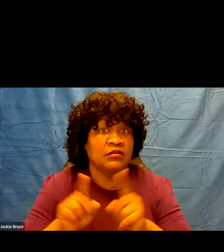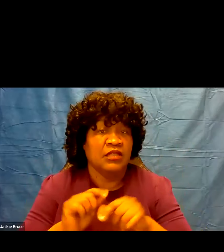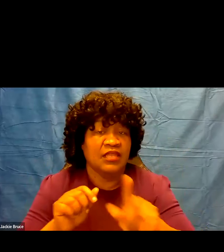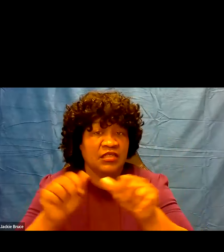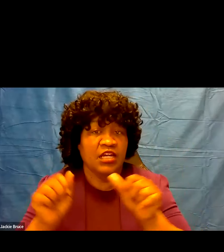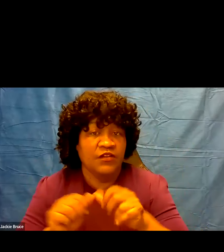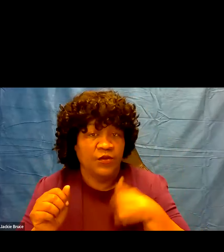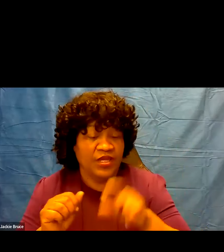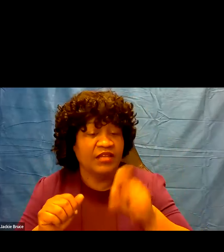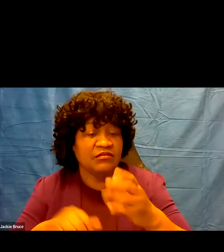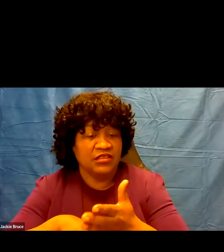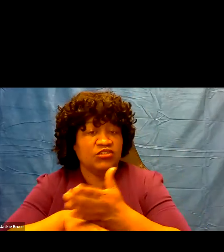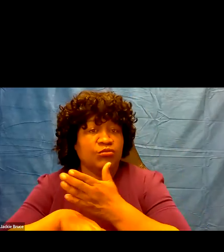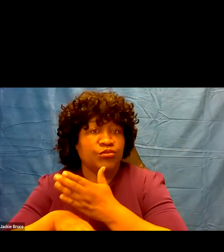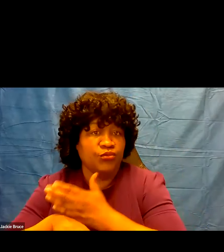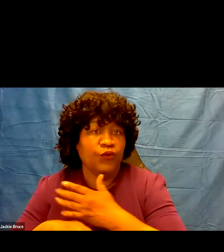that we can improve.